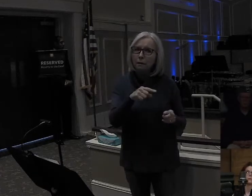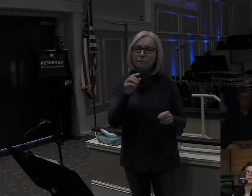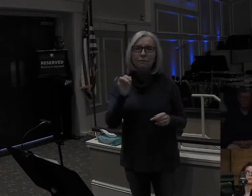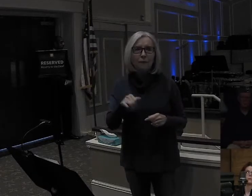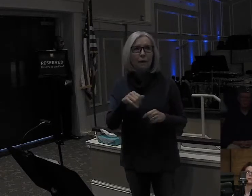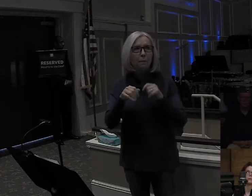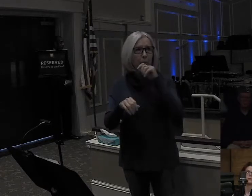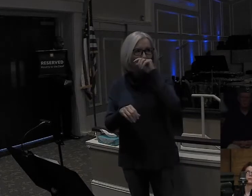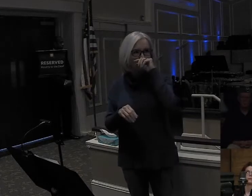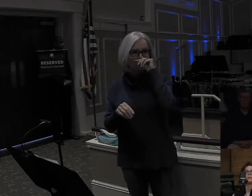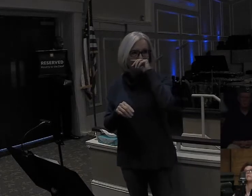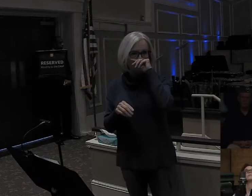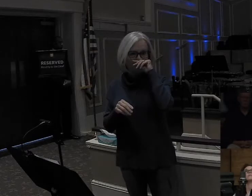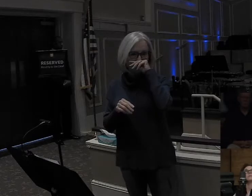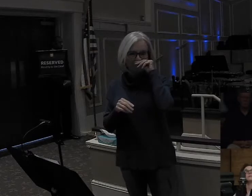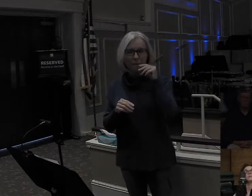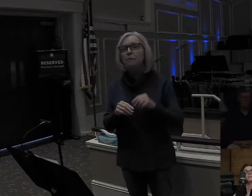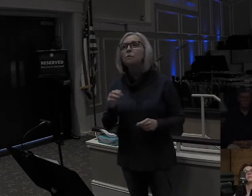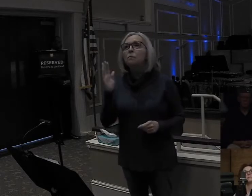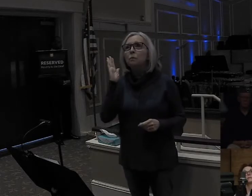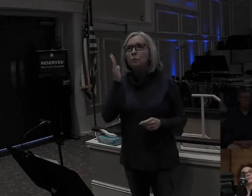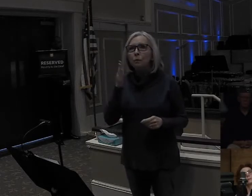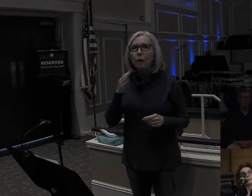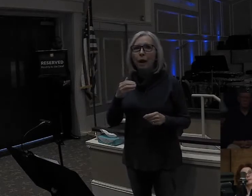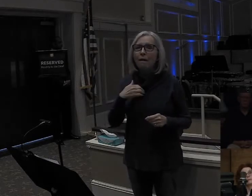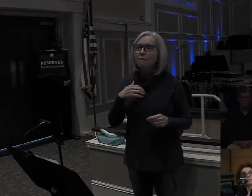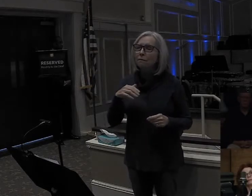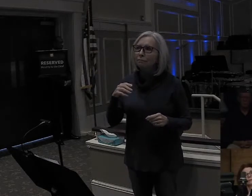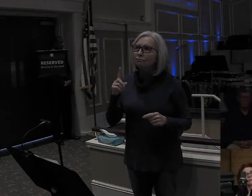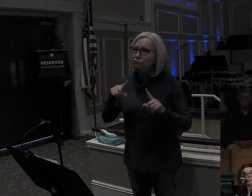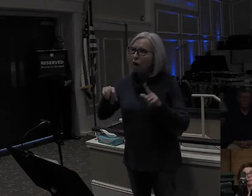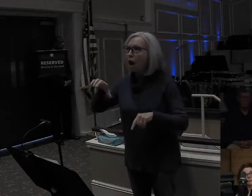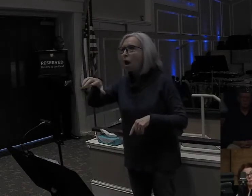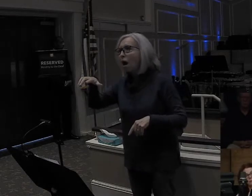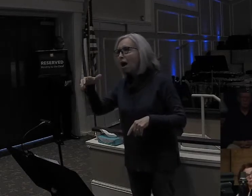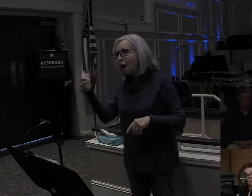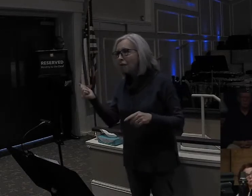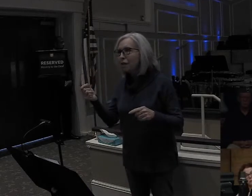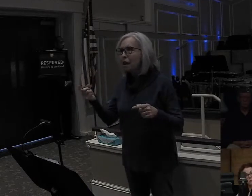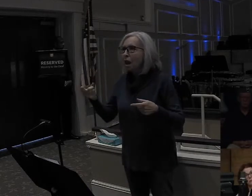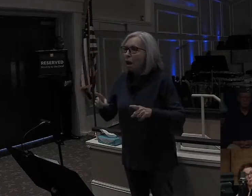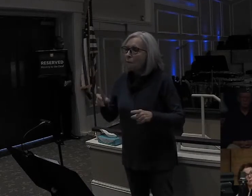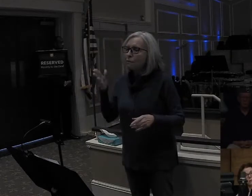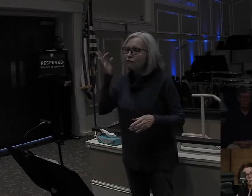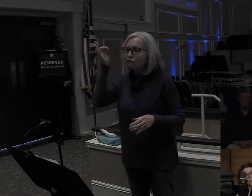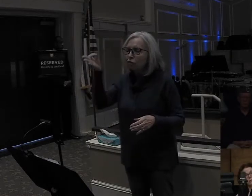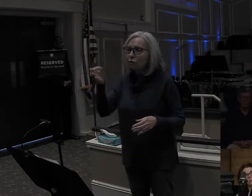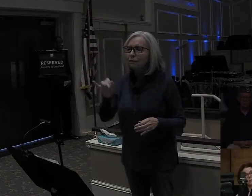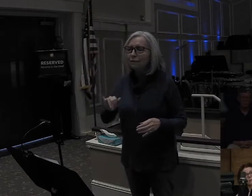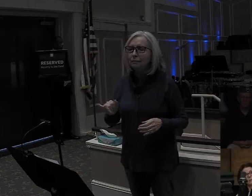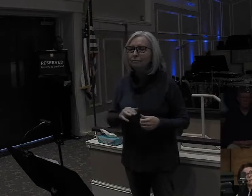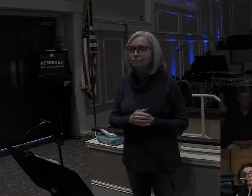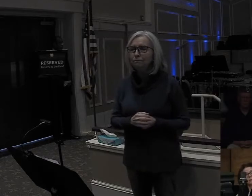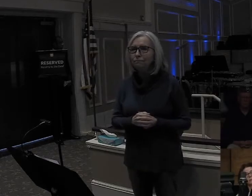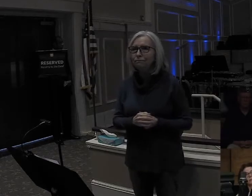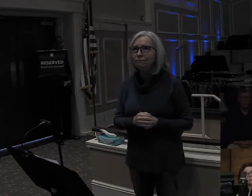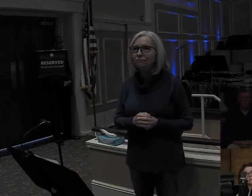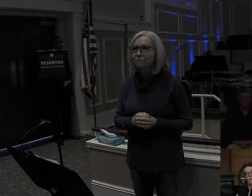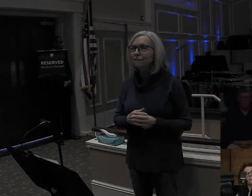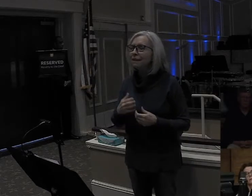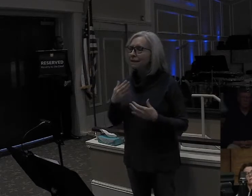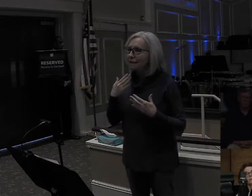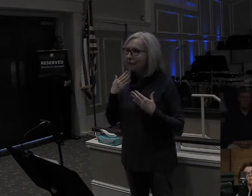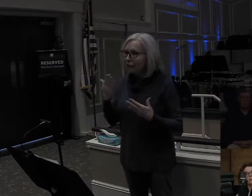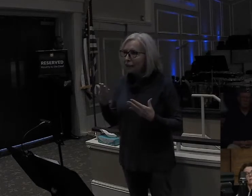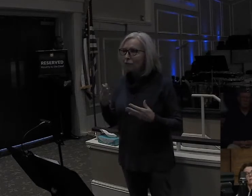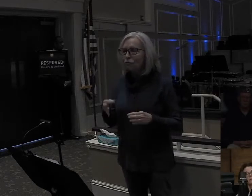don't mind. And we'll have more tangible ways to continue to serve in the future. But again, I just I can't tell you guys how much it